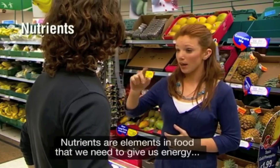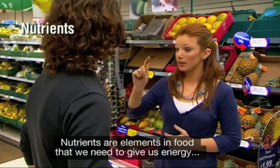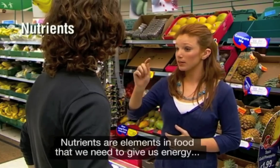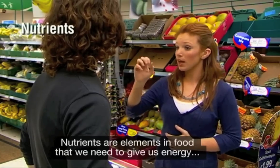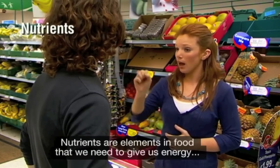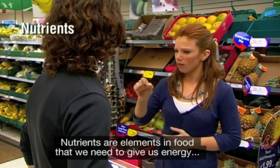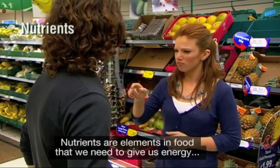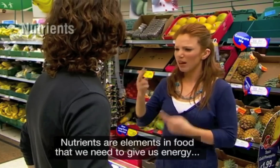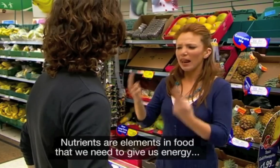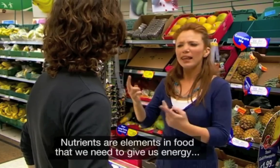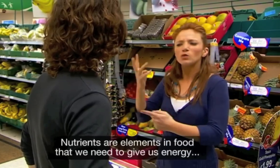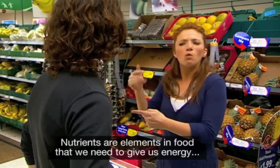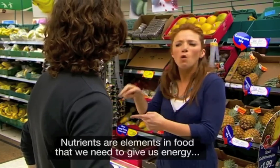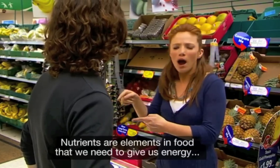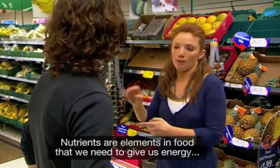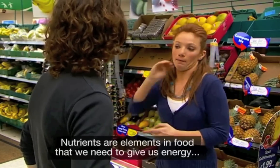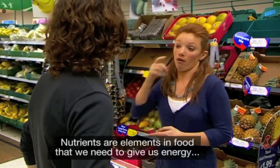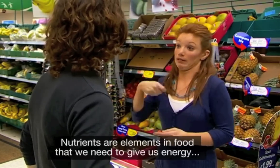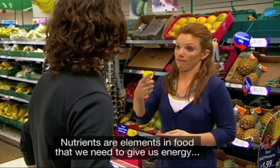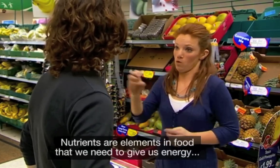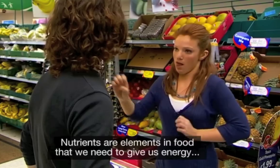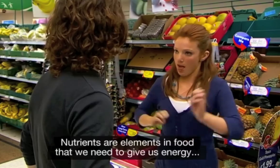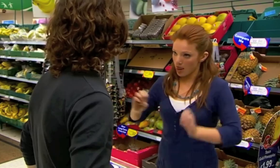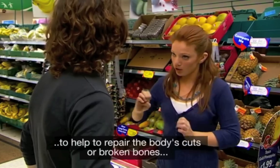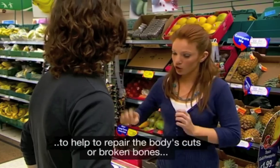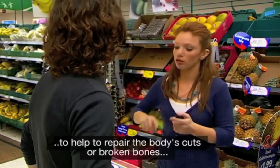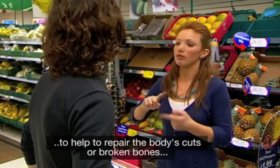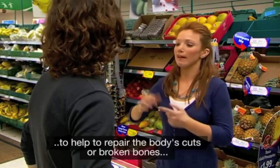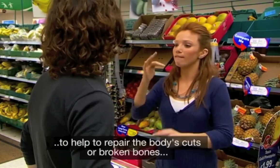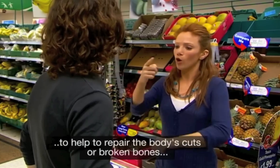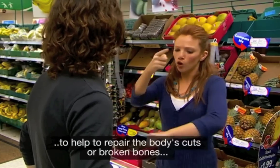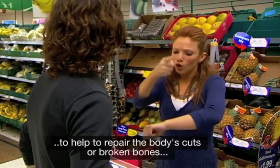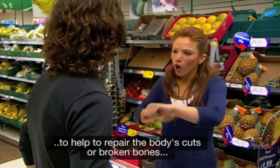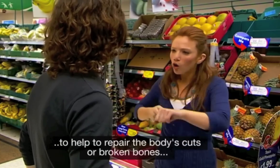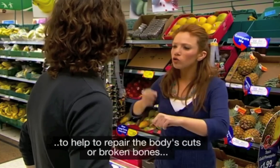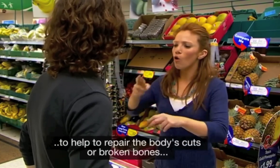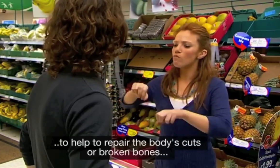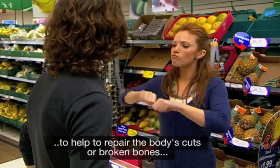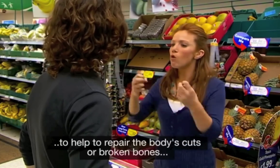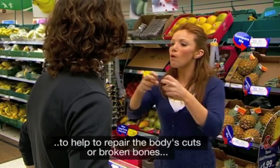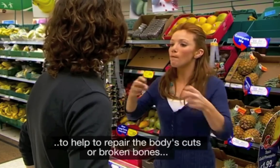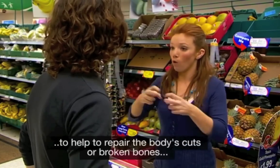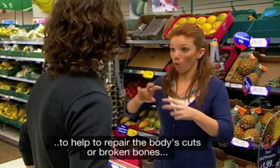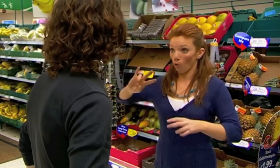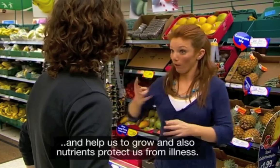Nutrients are elements in food that we need to give us energy, to help repair the body's cuts or broken bones, and help us to